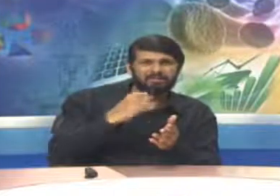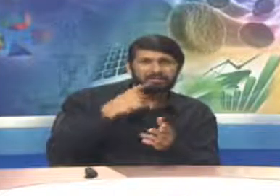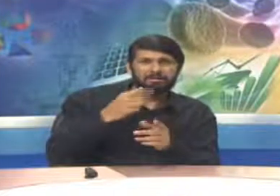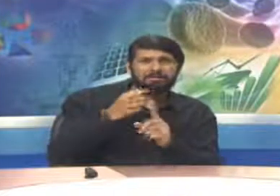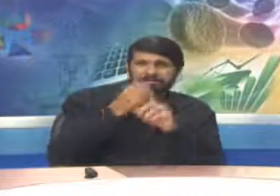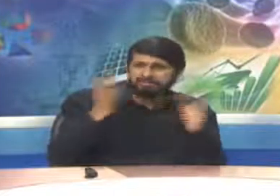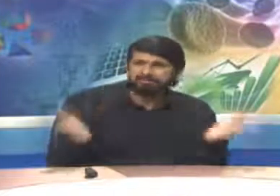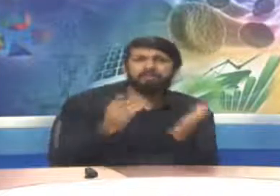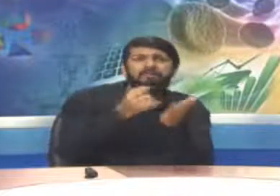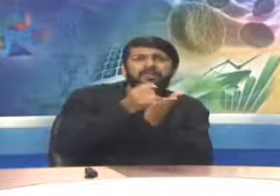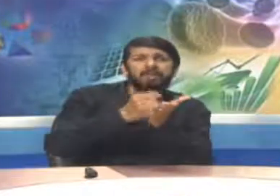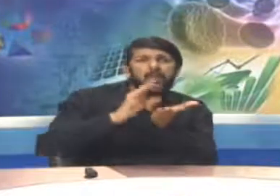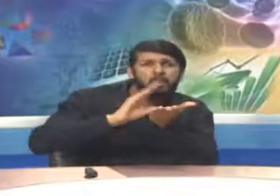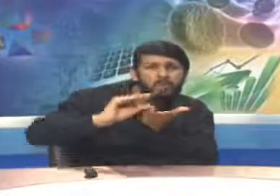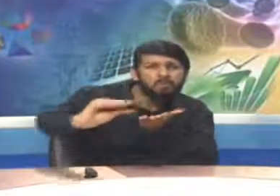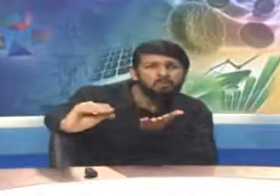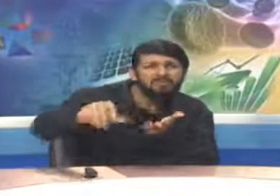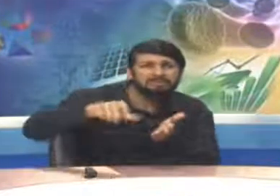through the promotion of village,